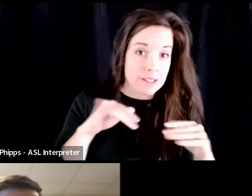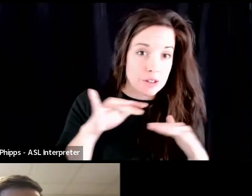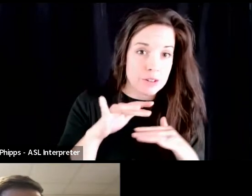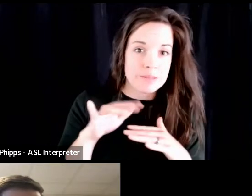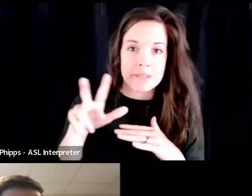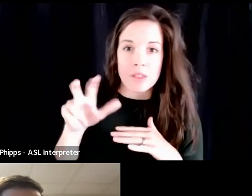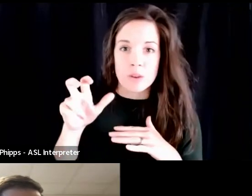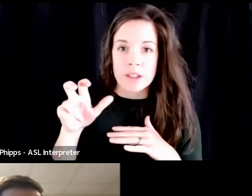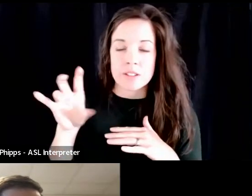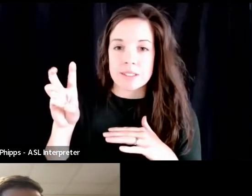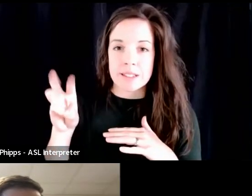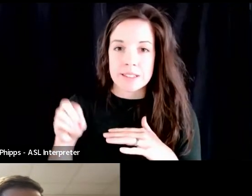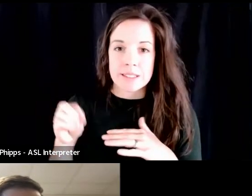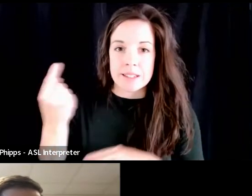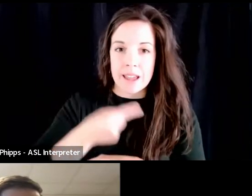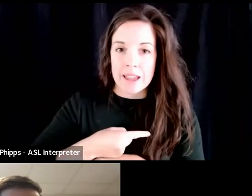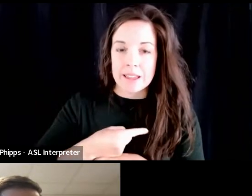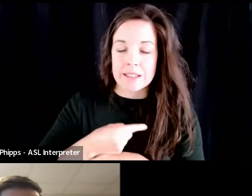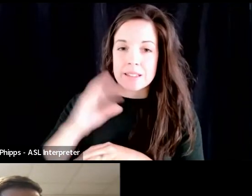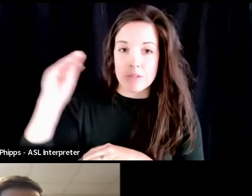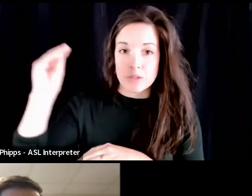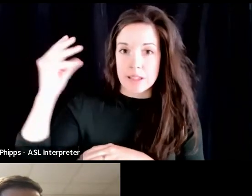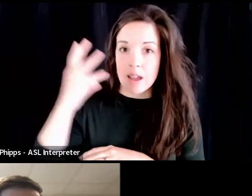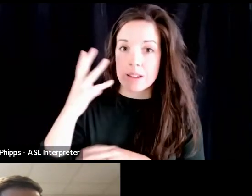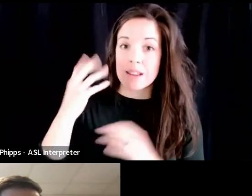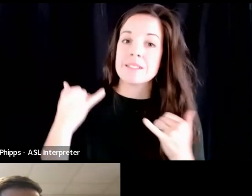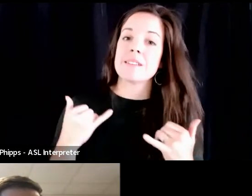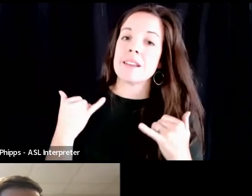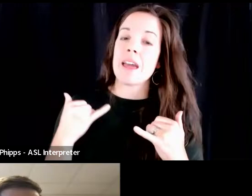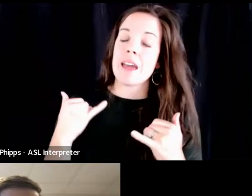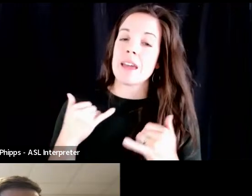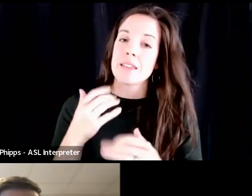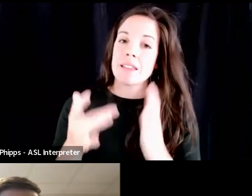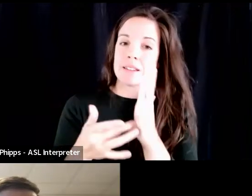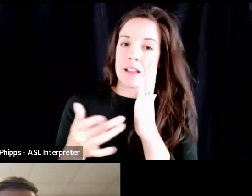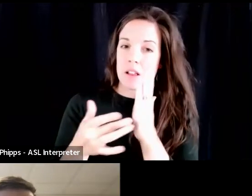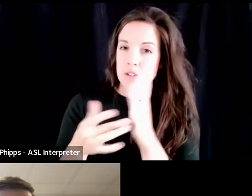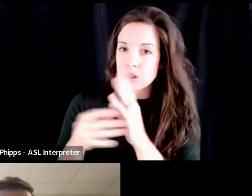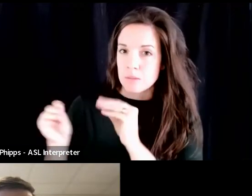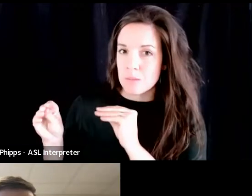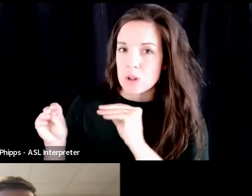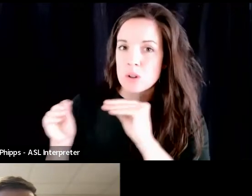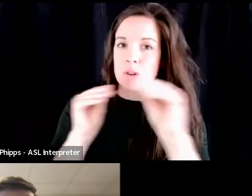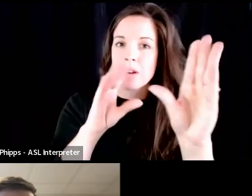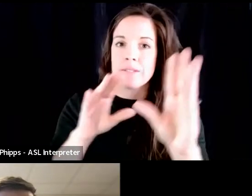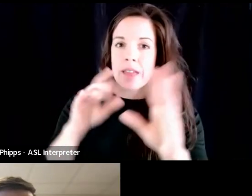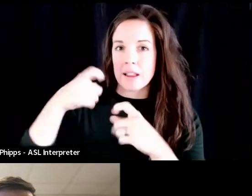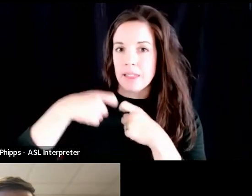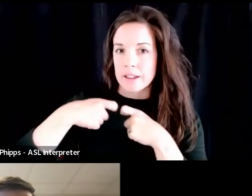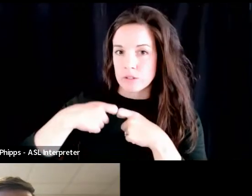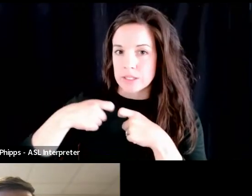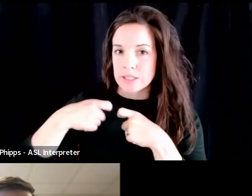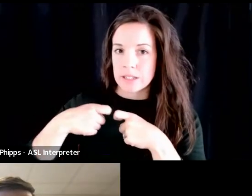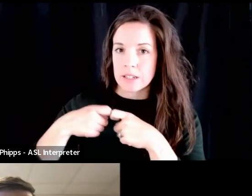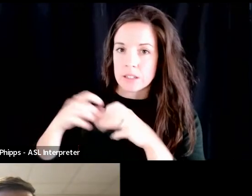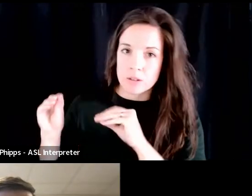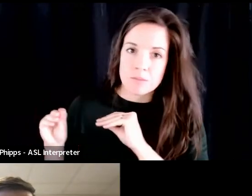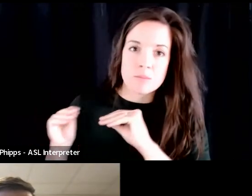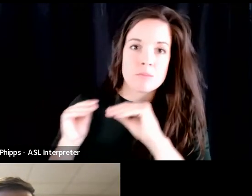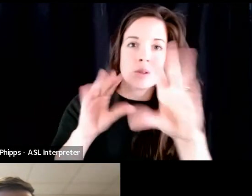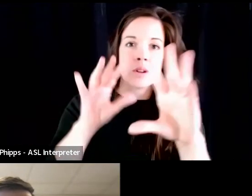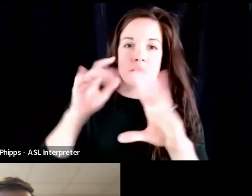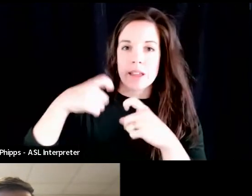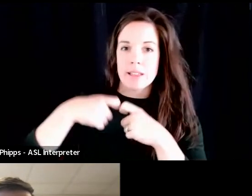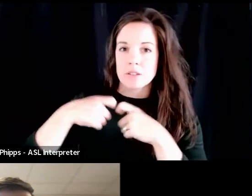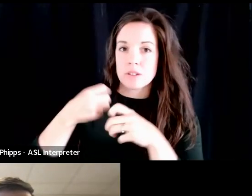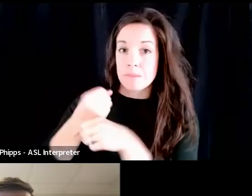days of sun. And today the technology exists to move that electricity, to move the electricity produced by the